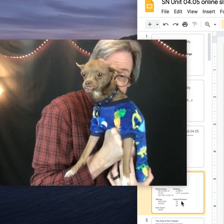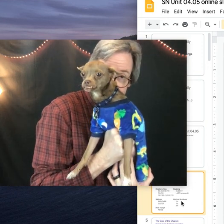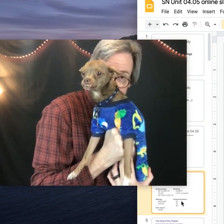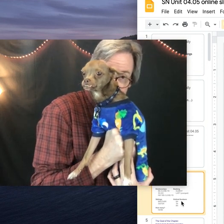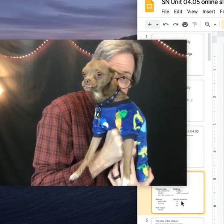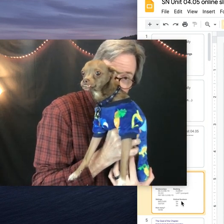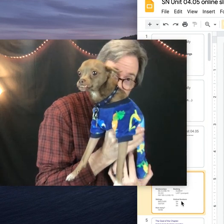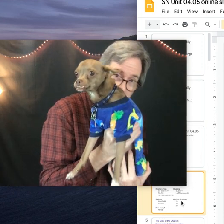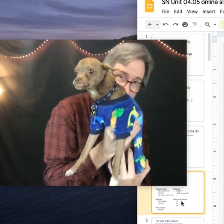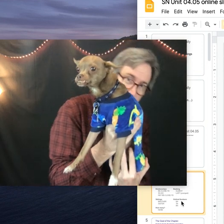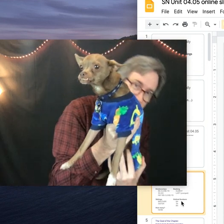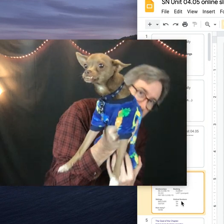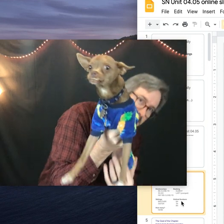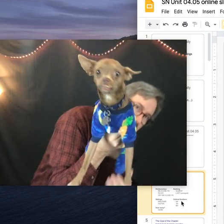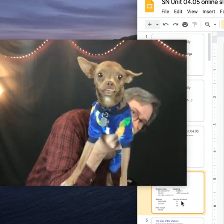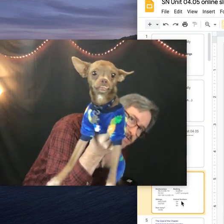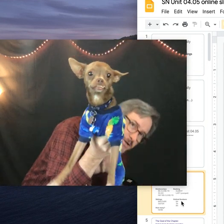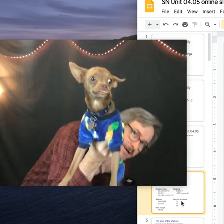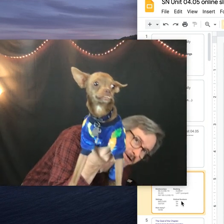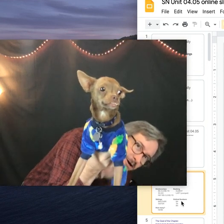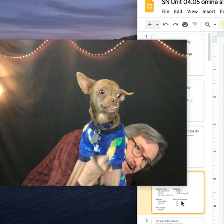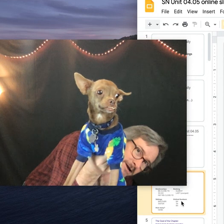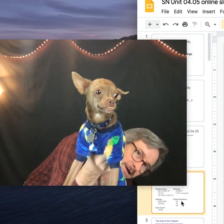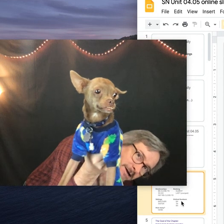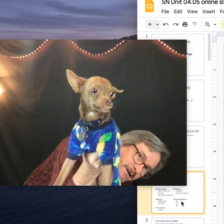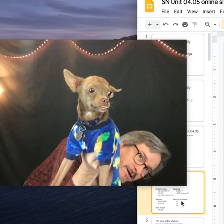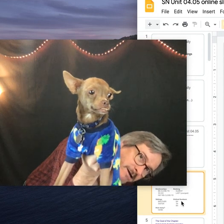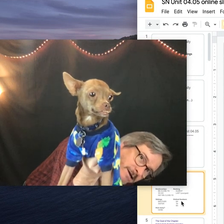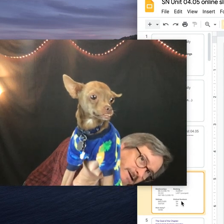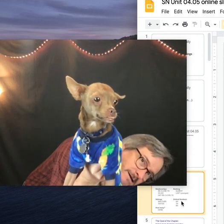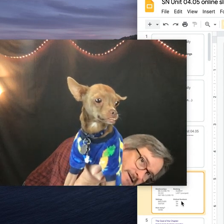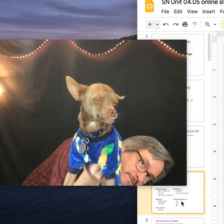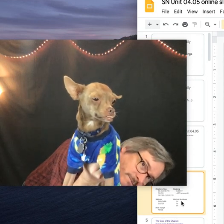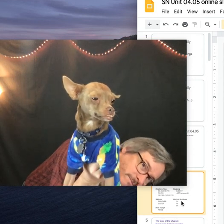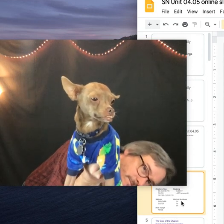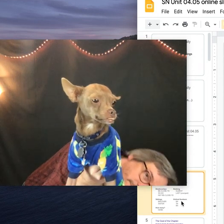You want to teach the sign language? Here, you teach it. I'm just going to go down here.